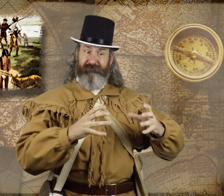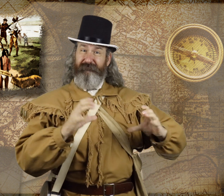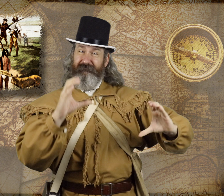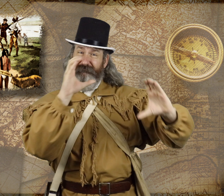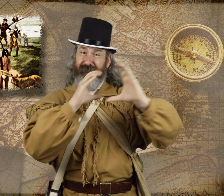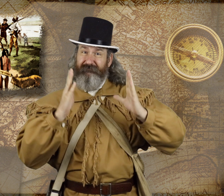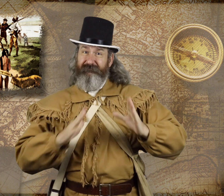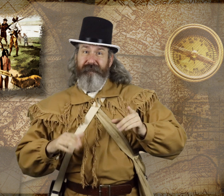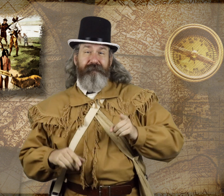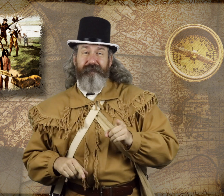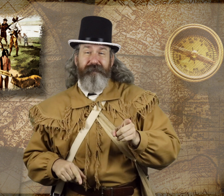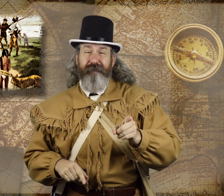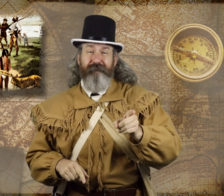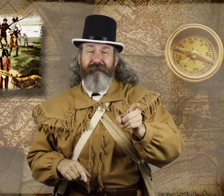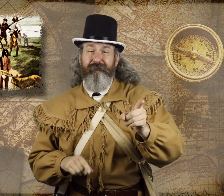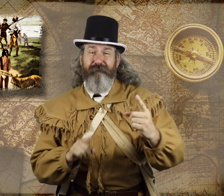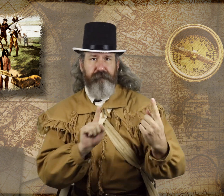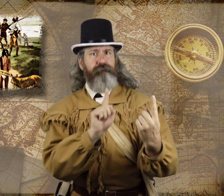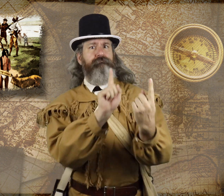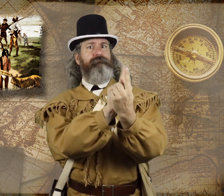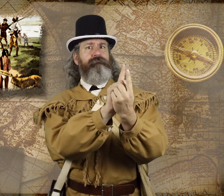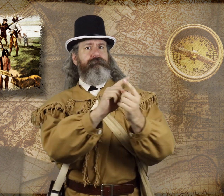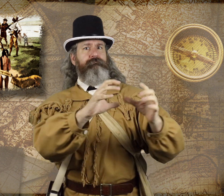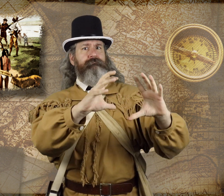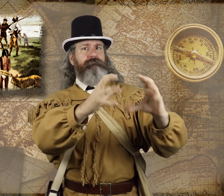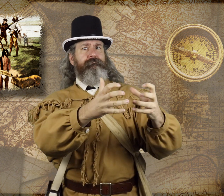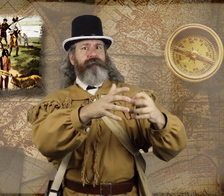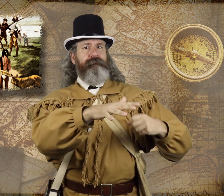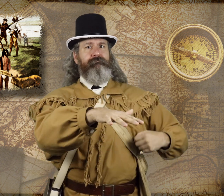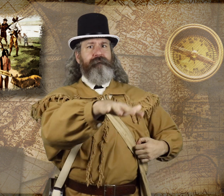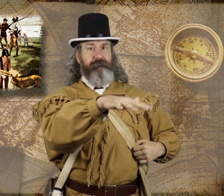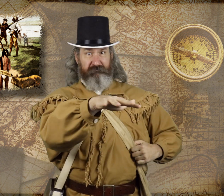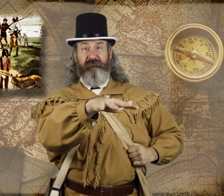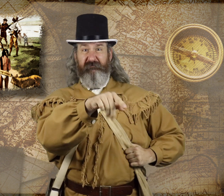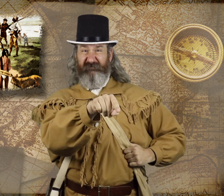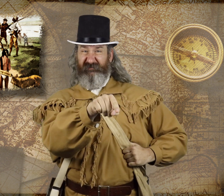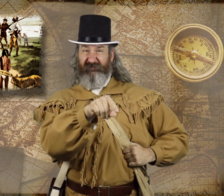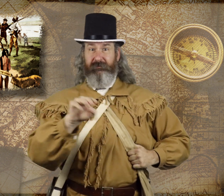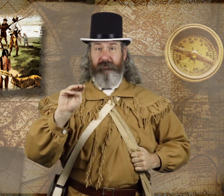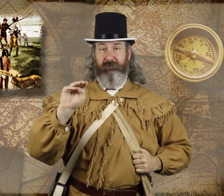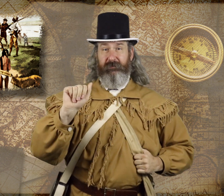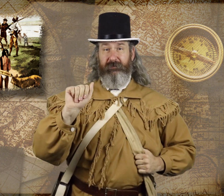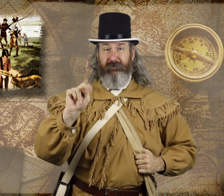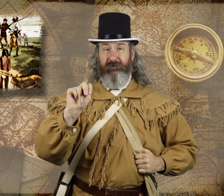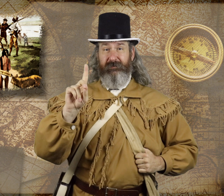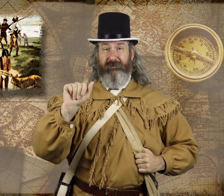The explorers met the Mandan people in late October.